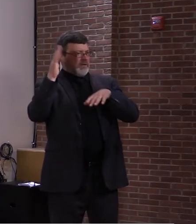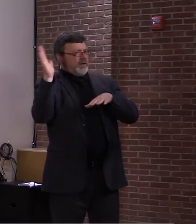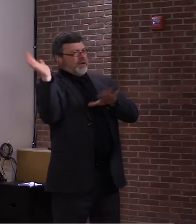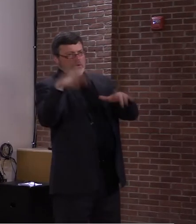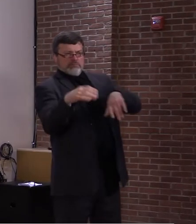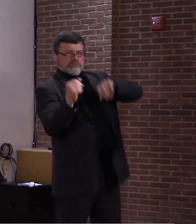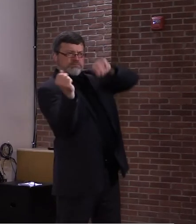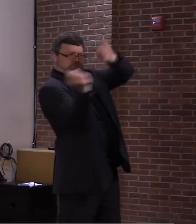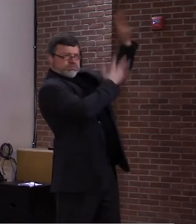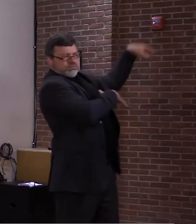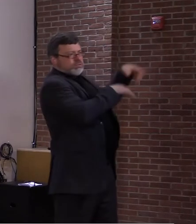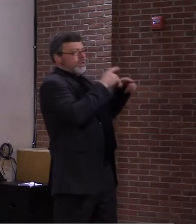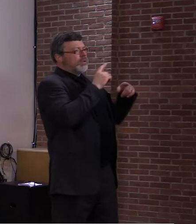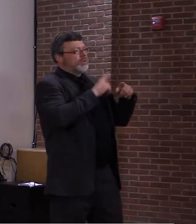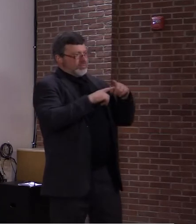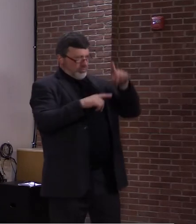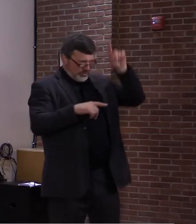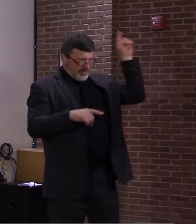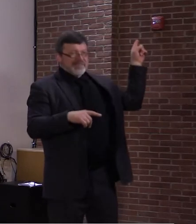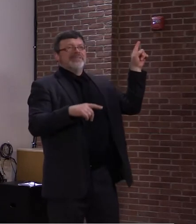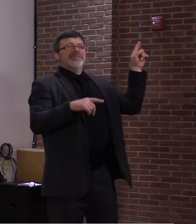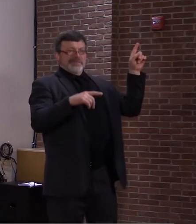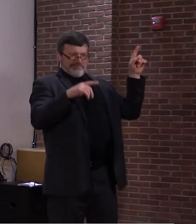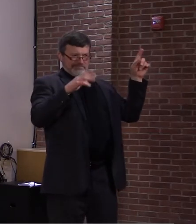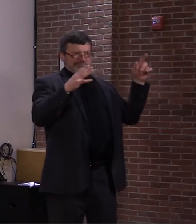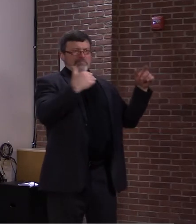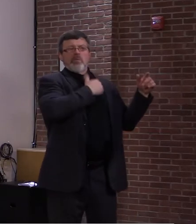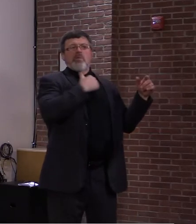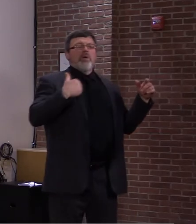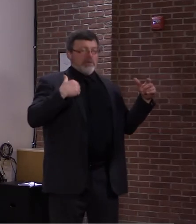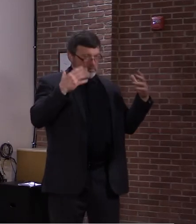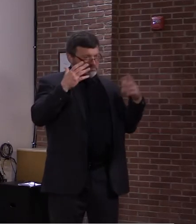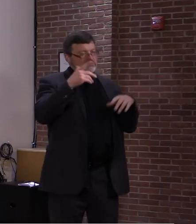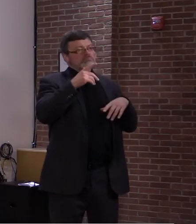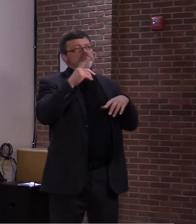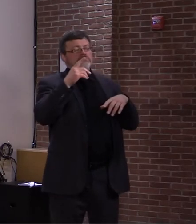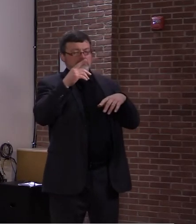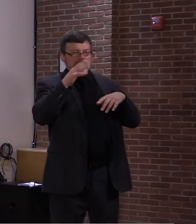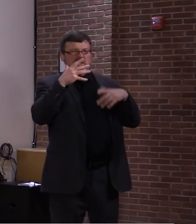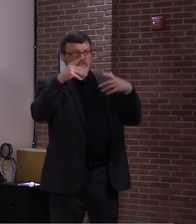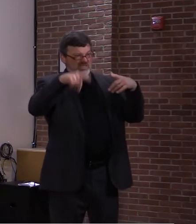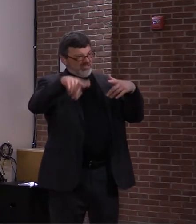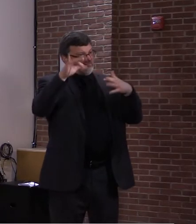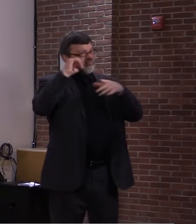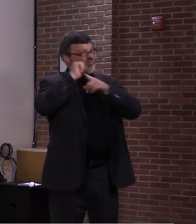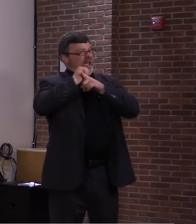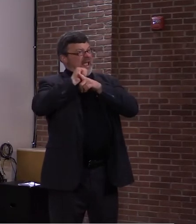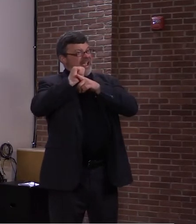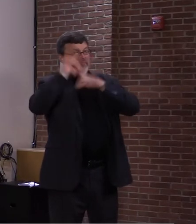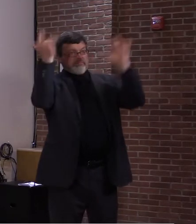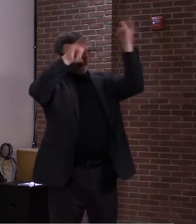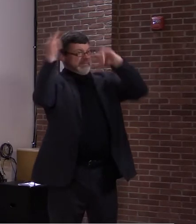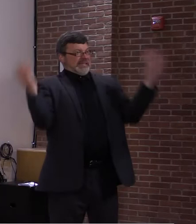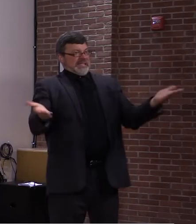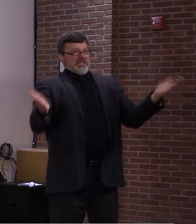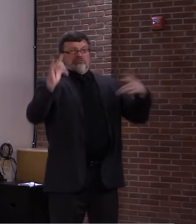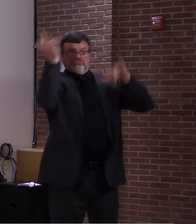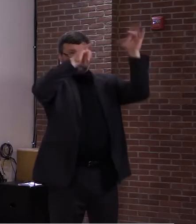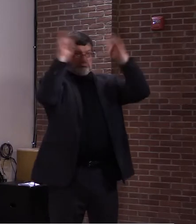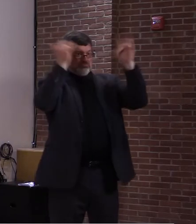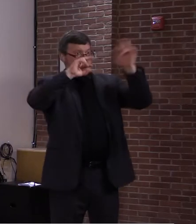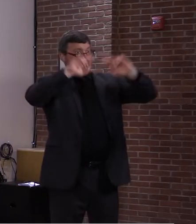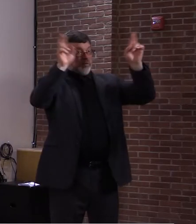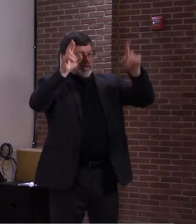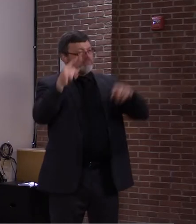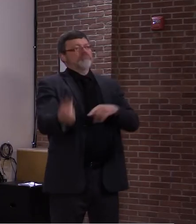they are prepared for. So again, I confirmed with them that